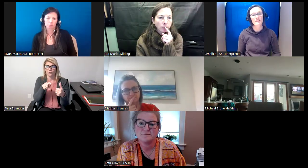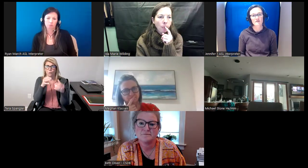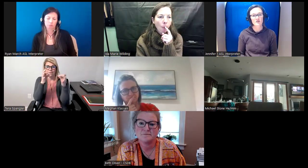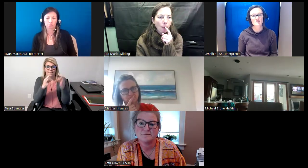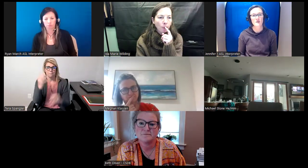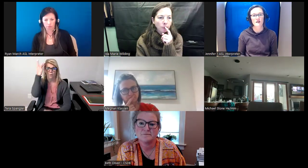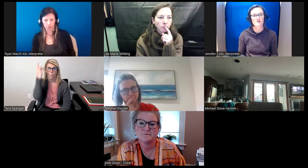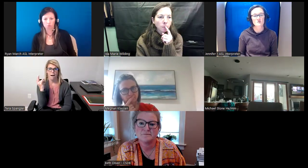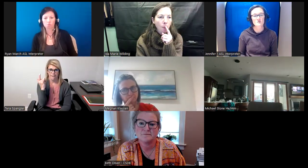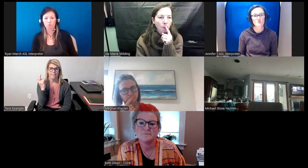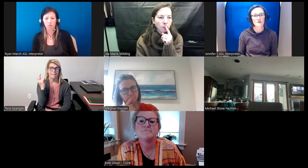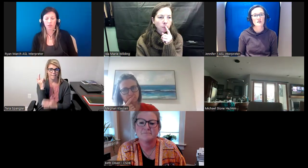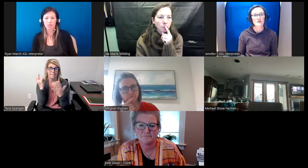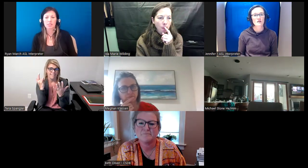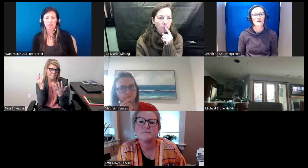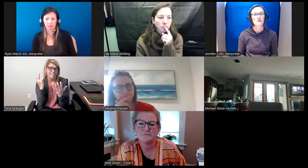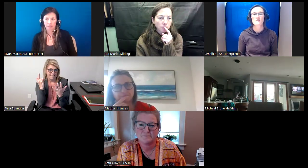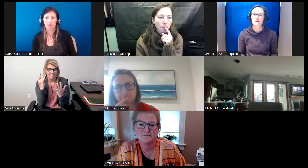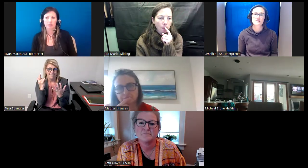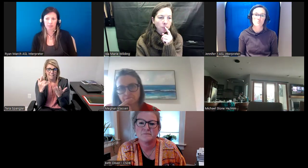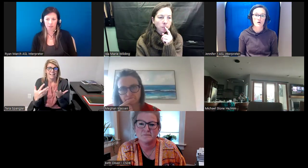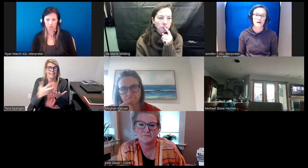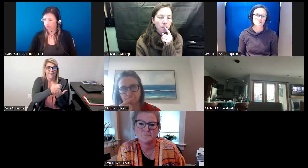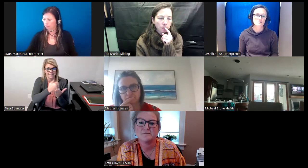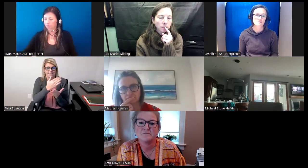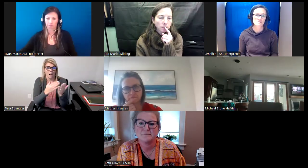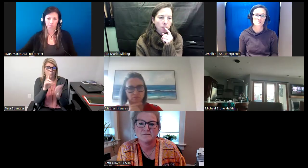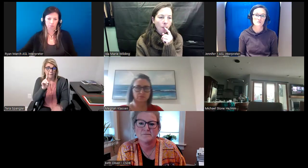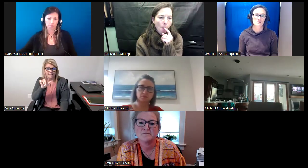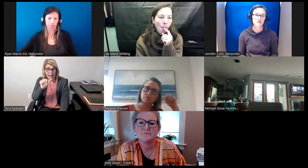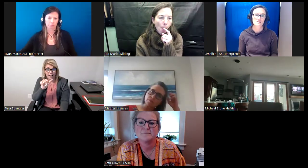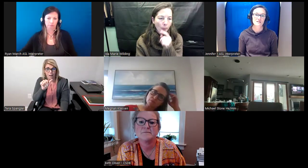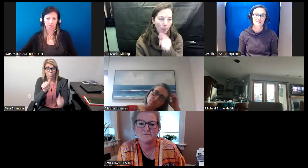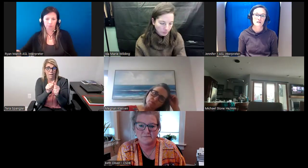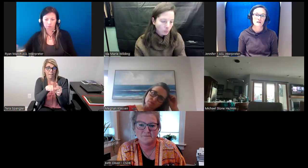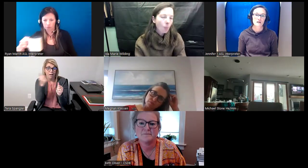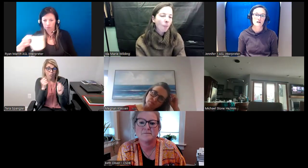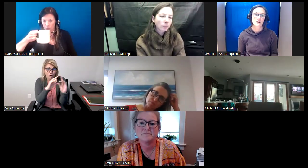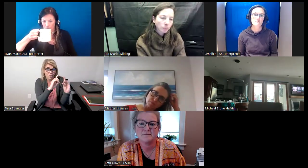well, I think first we have to, explain to them why.